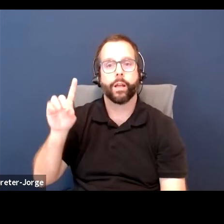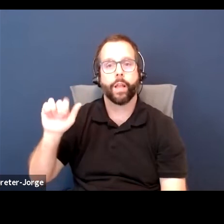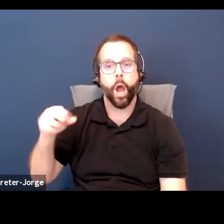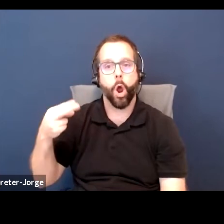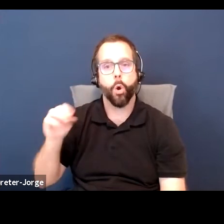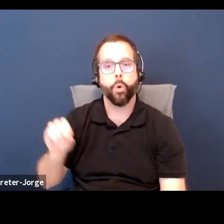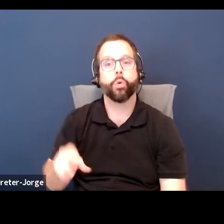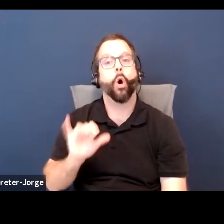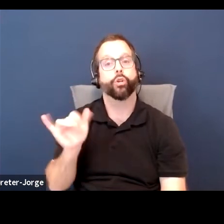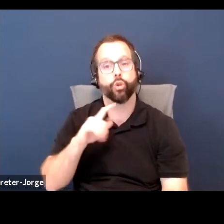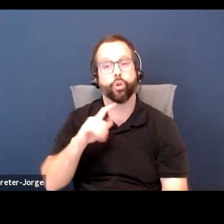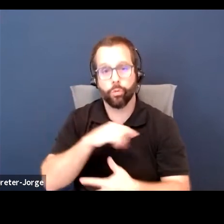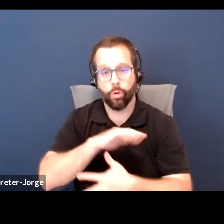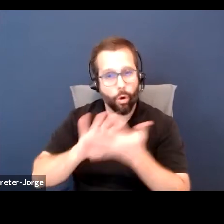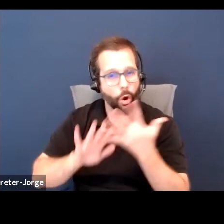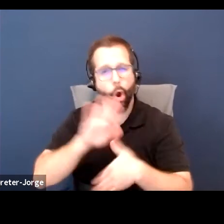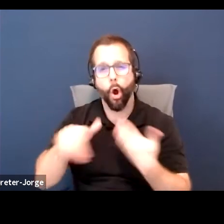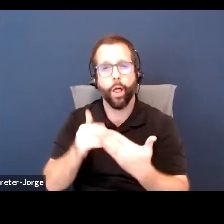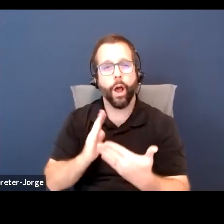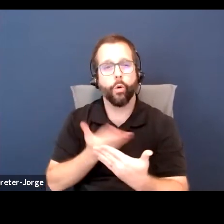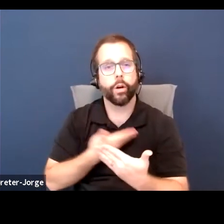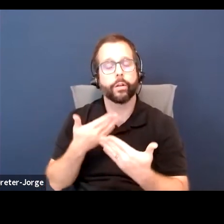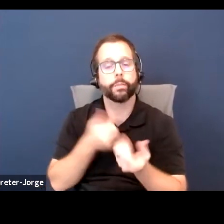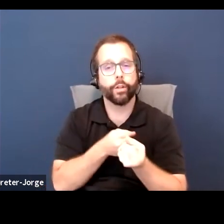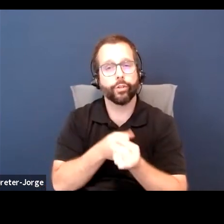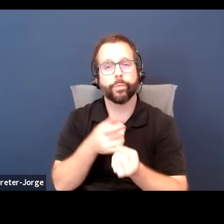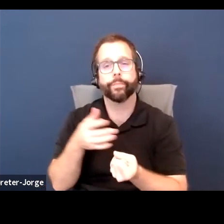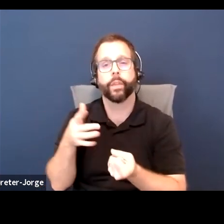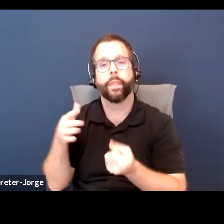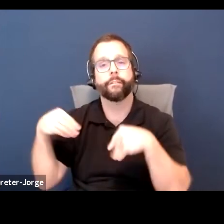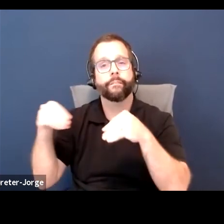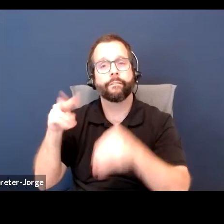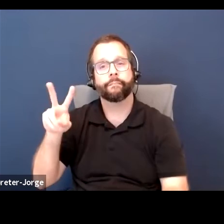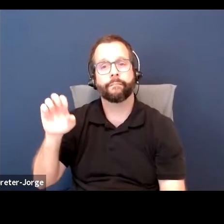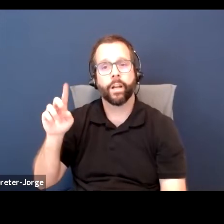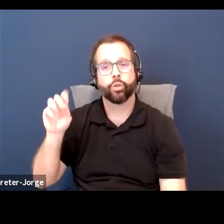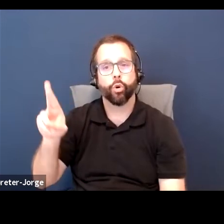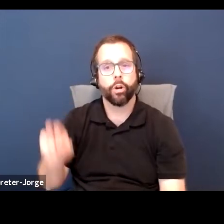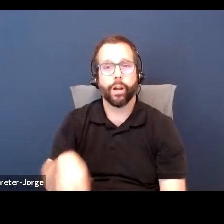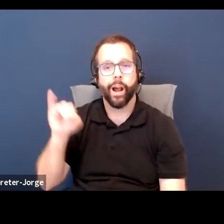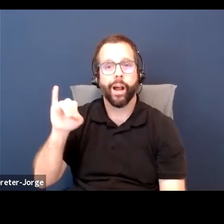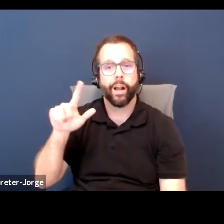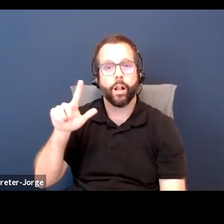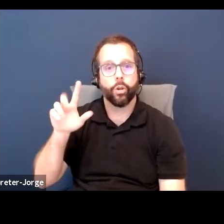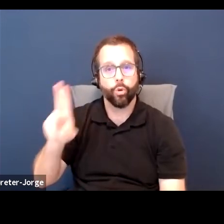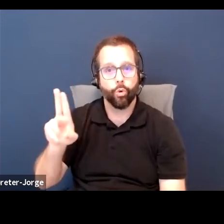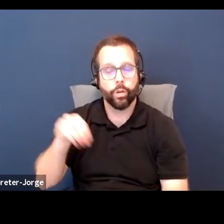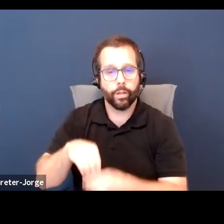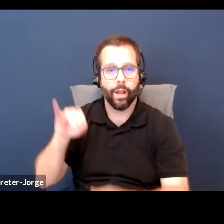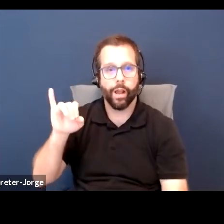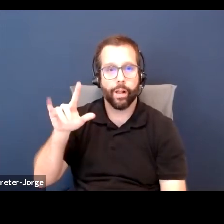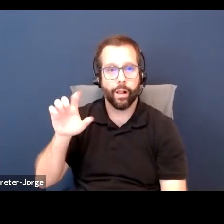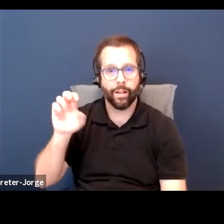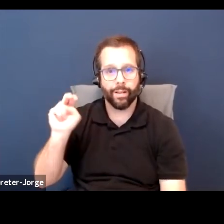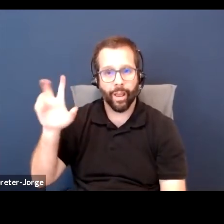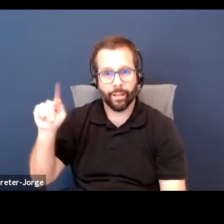sponsors, the vendors. We have ILRU and the ILNet. We